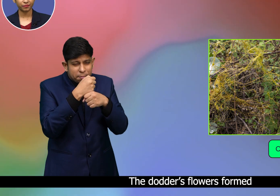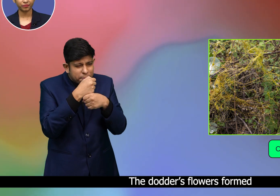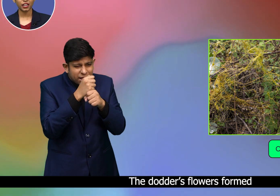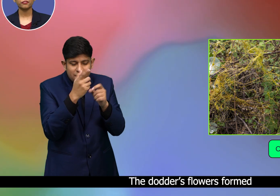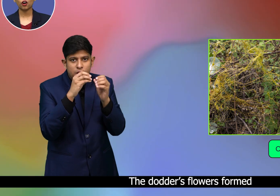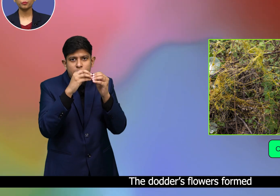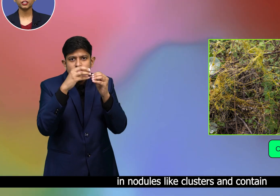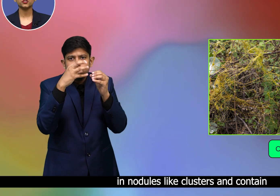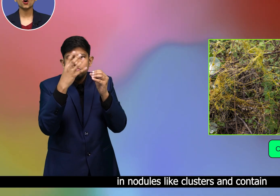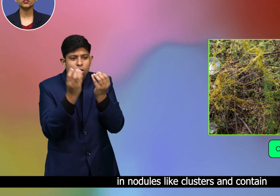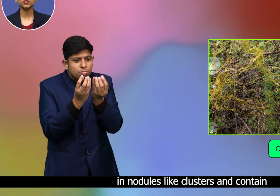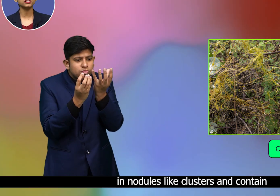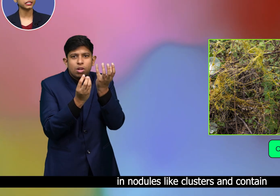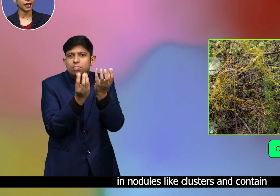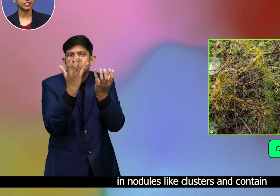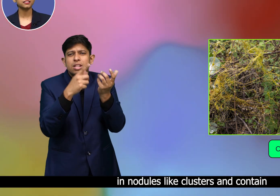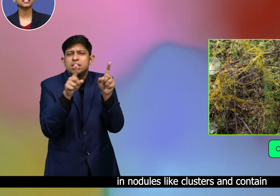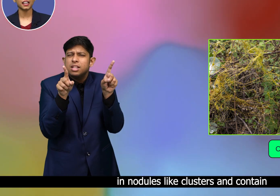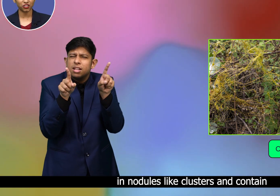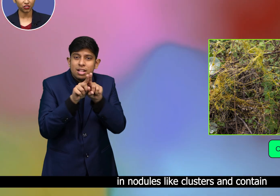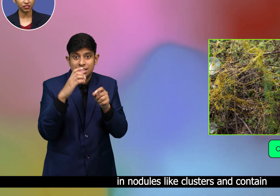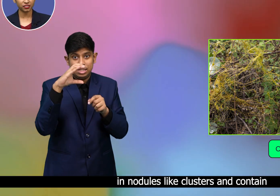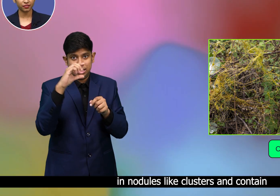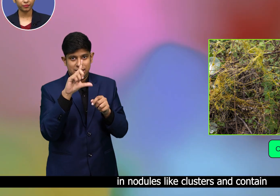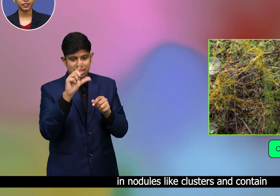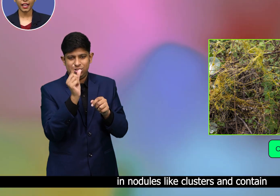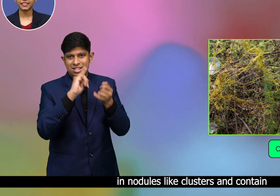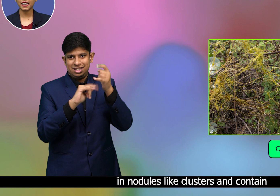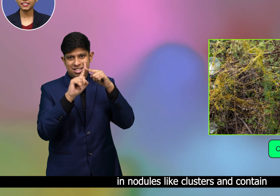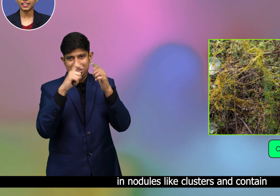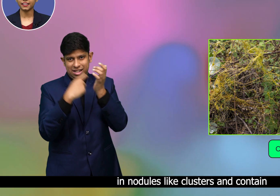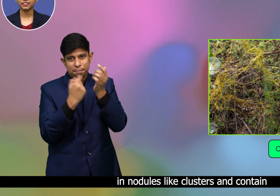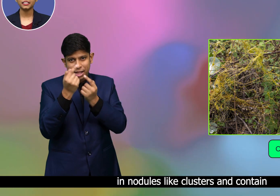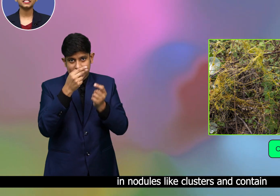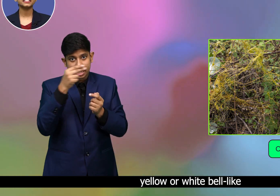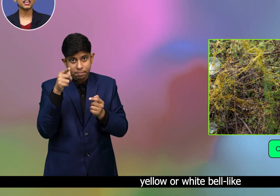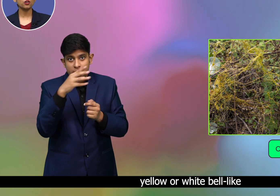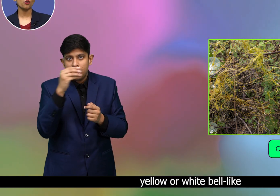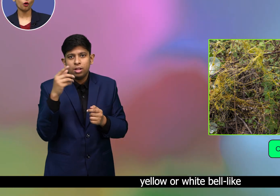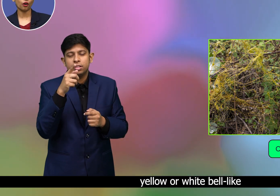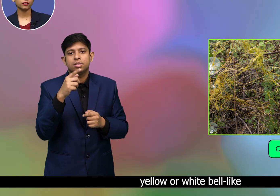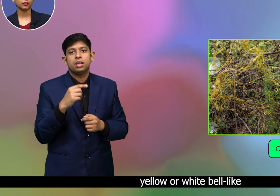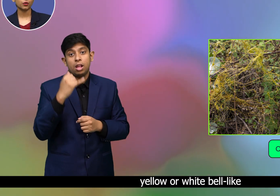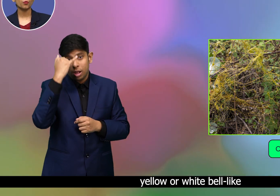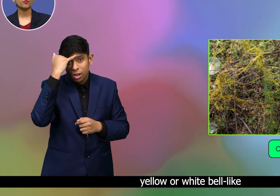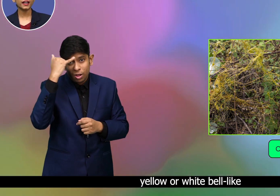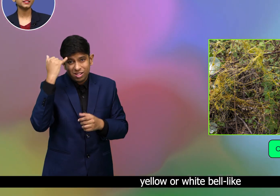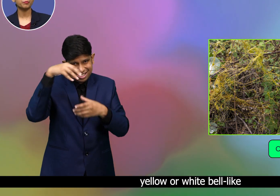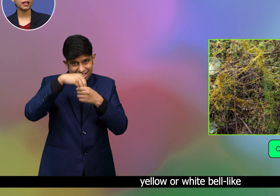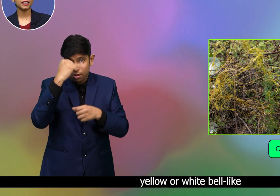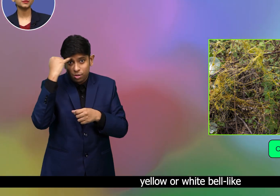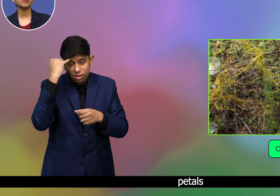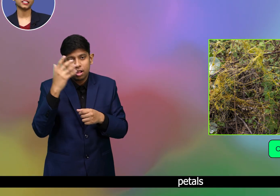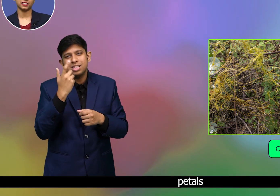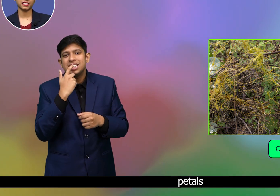flowers, formed in nodules-like clutches and contain yellow or